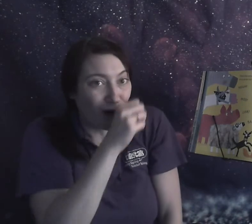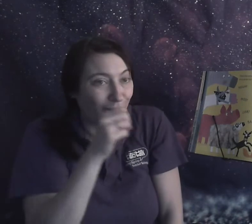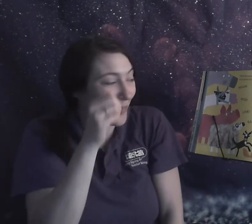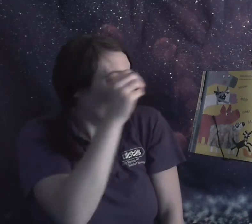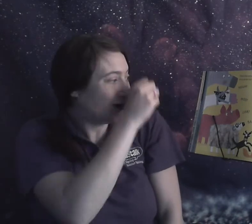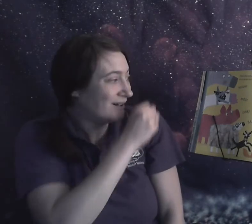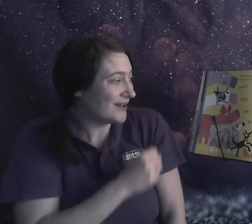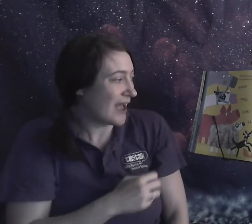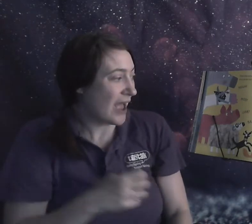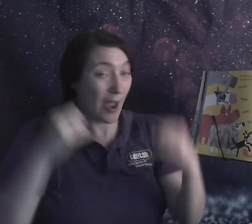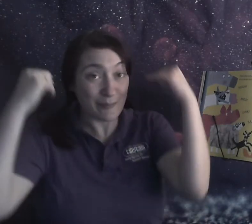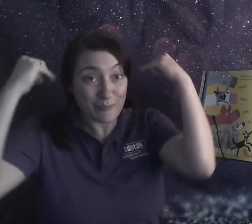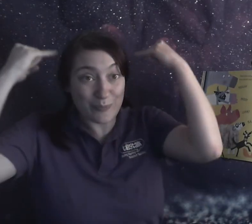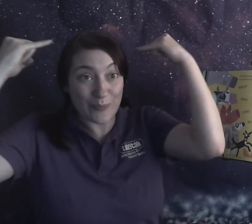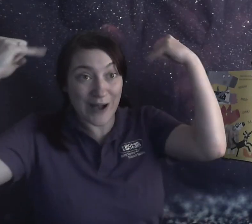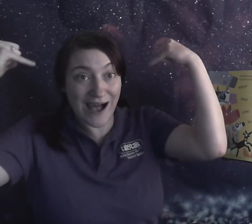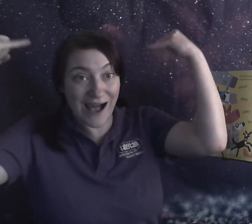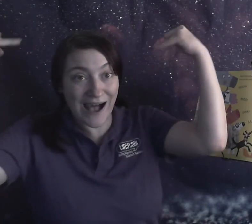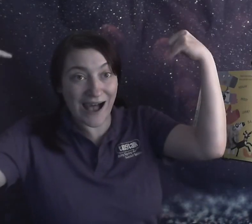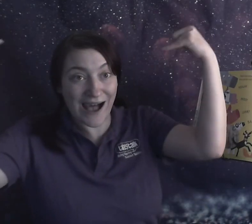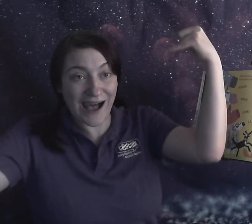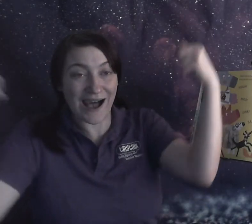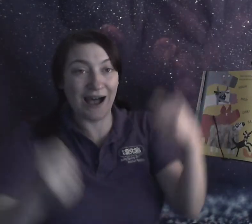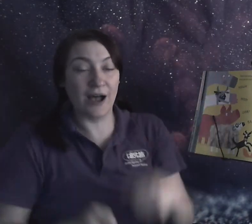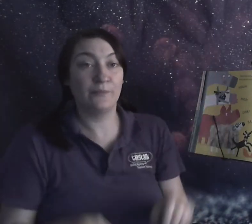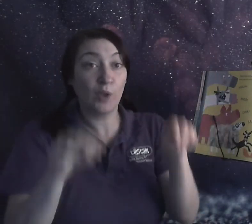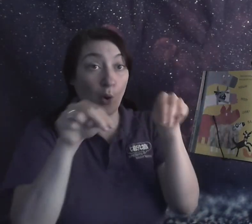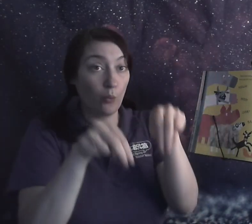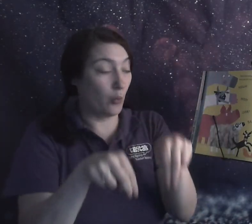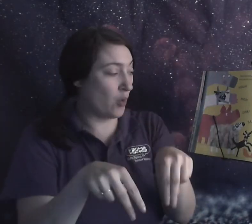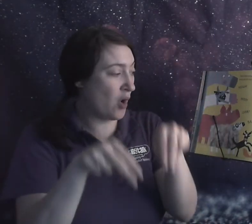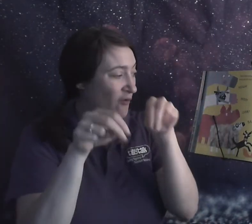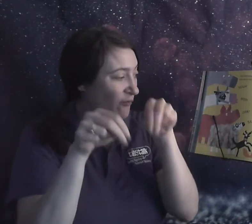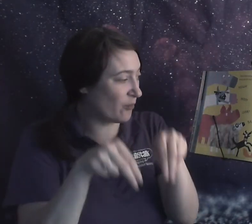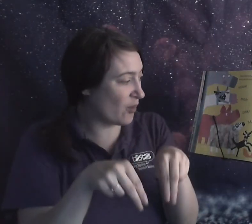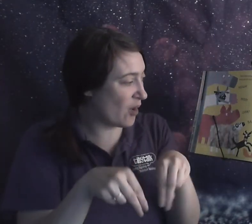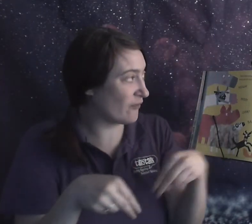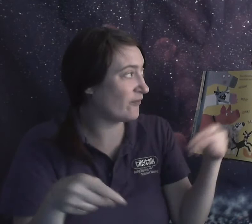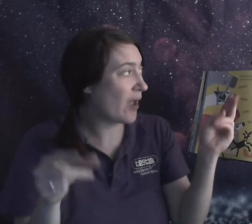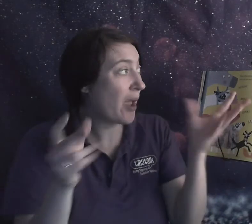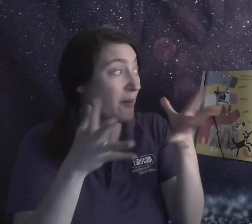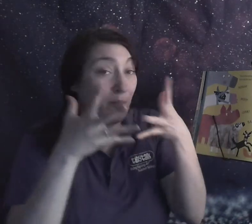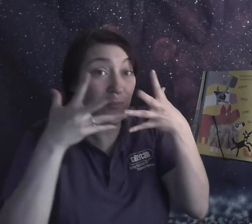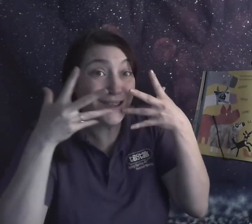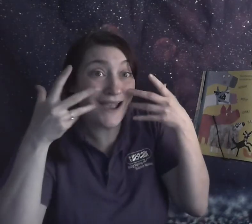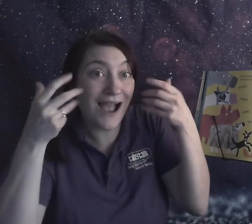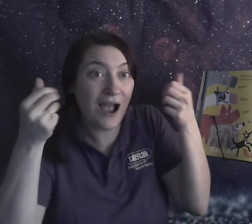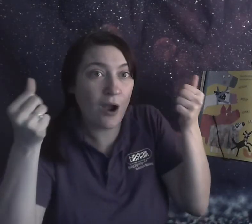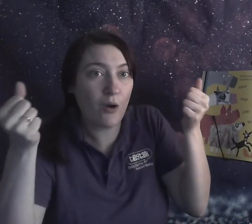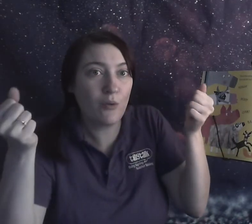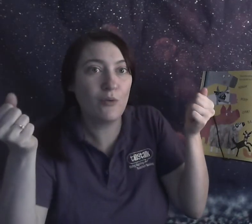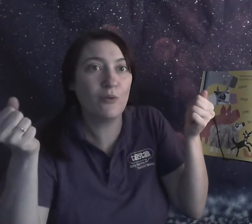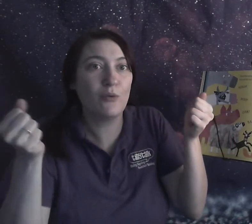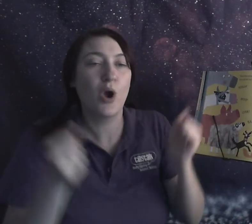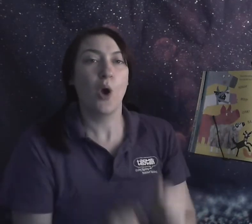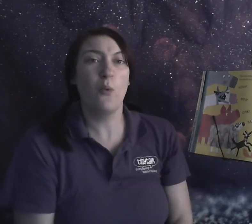Moo!" And "Bah!" "Woof, woof!" "Meow!" "What